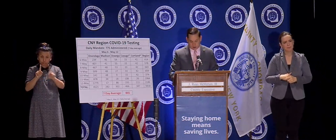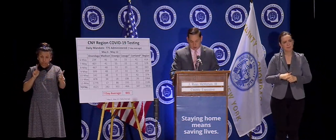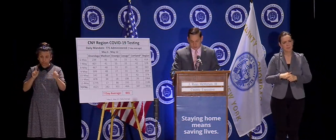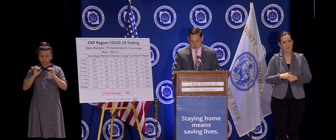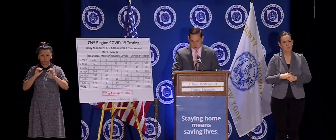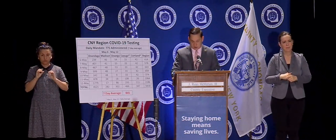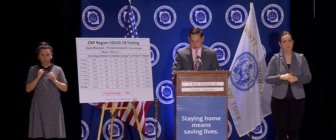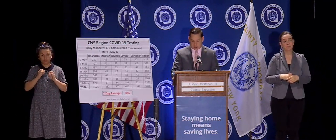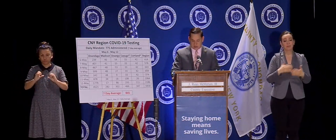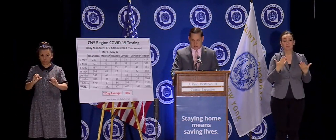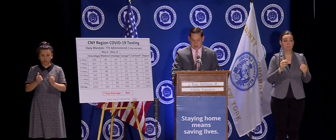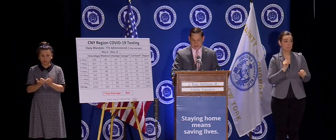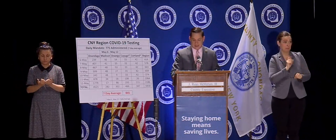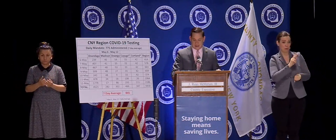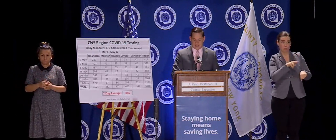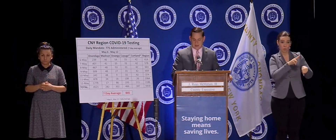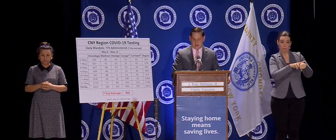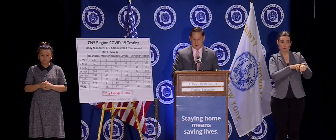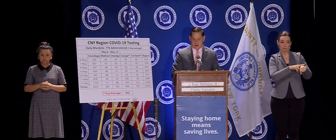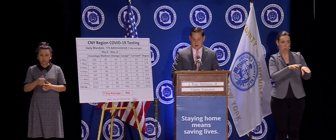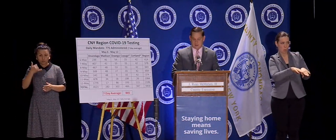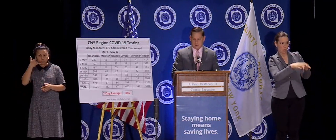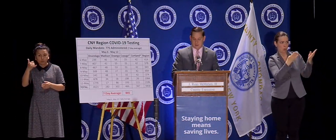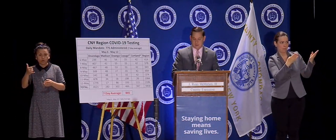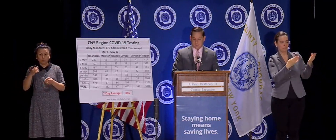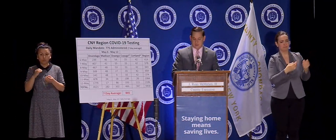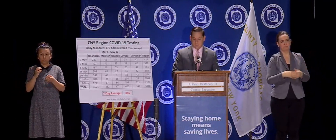but Upstate Triage Hotline, again,